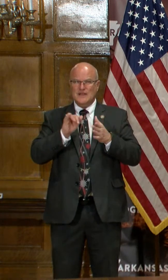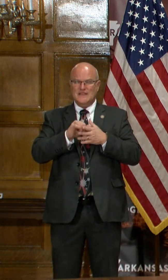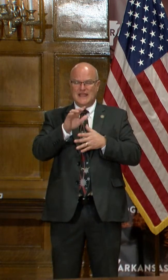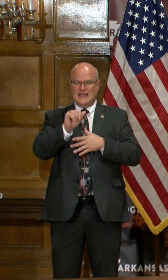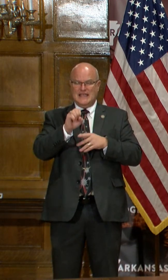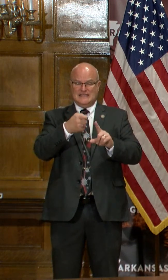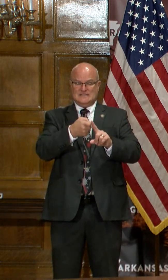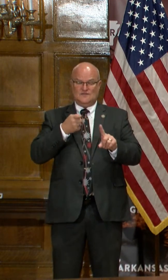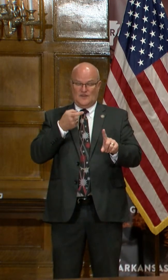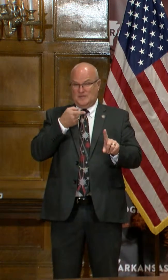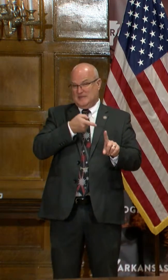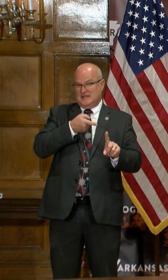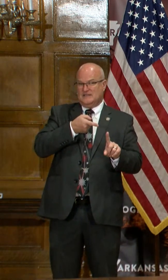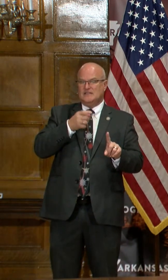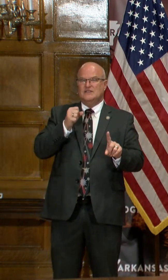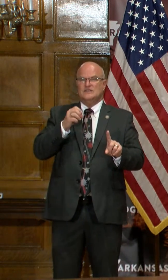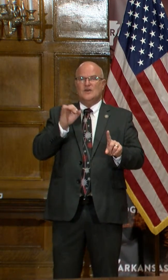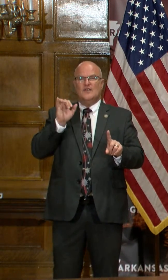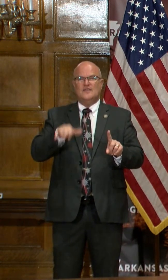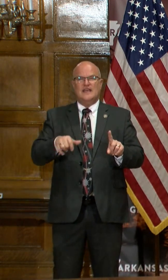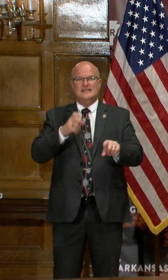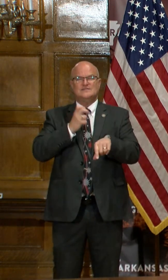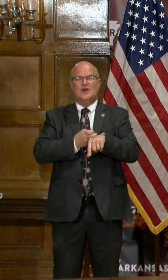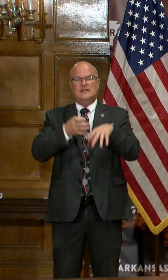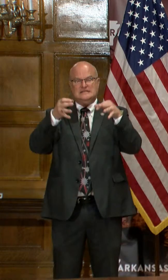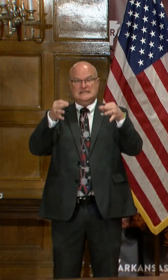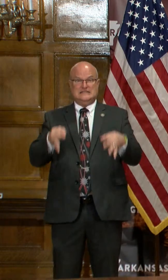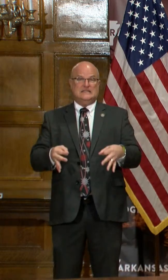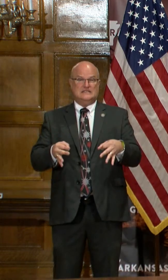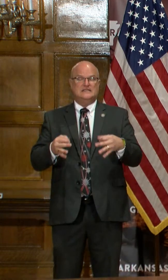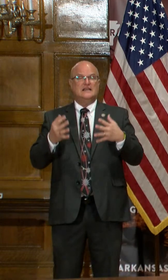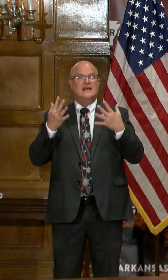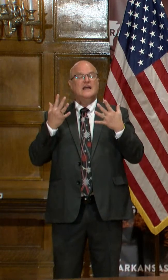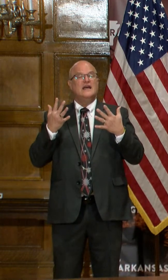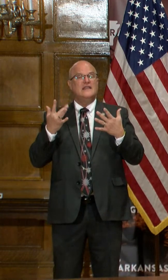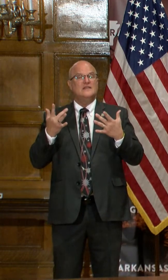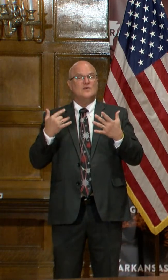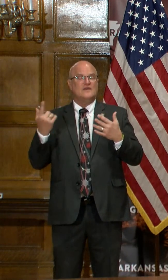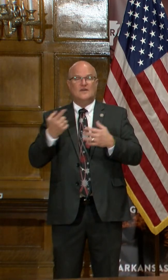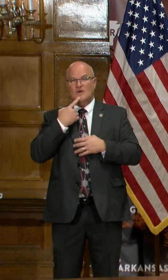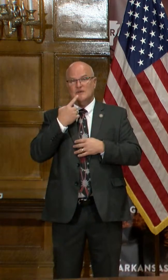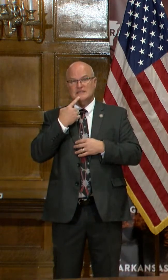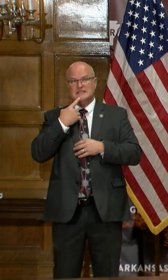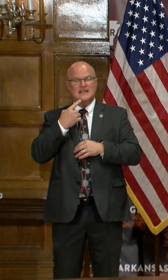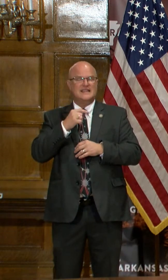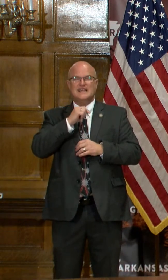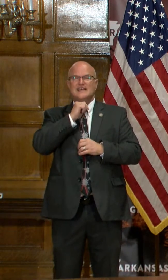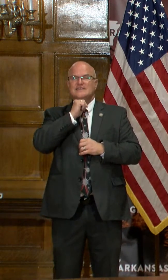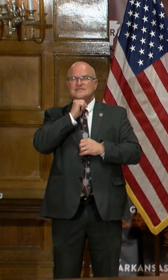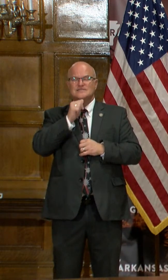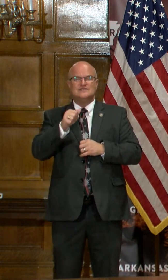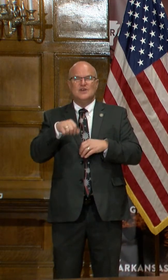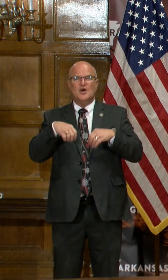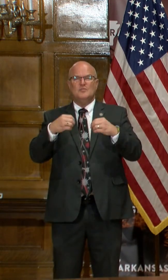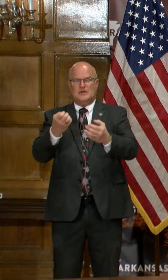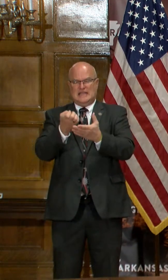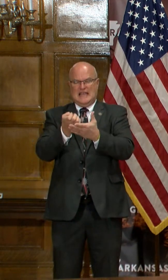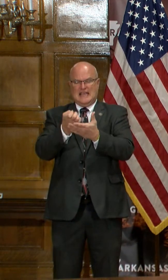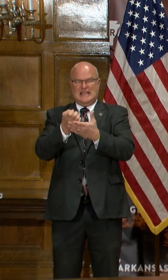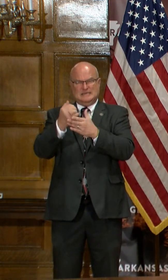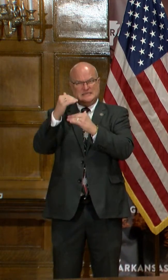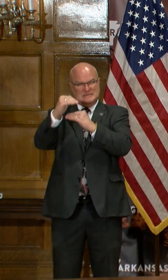case came from. And so those are hard judgments to make, and that's why I've always said let's don't put